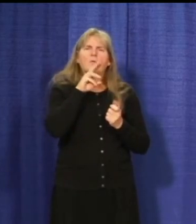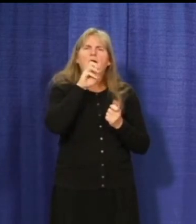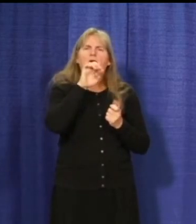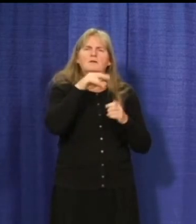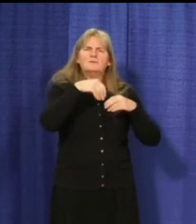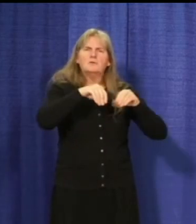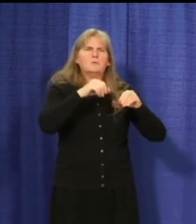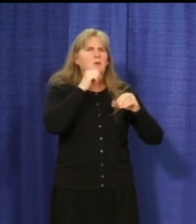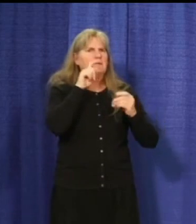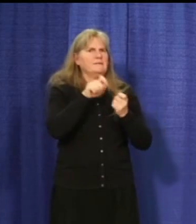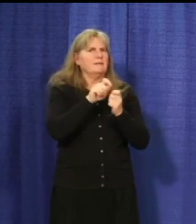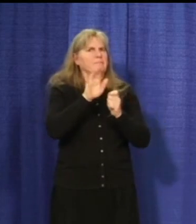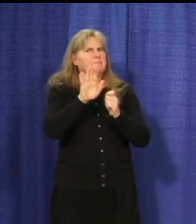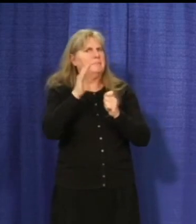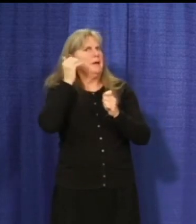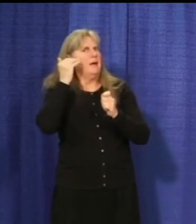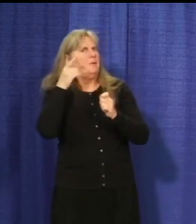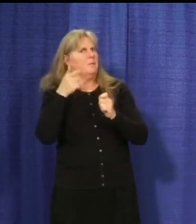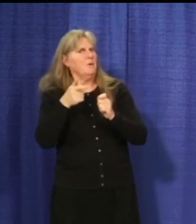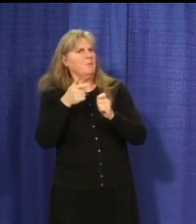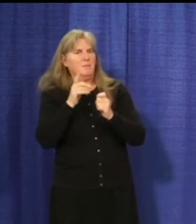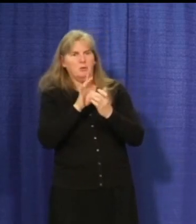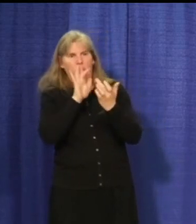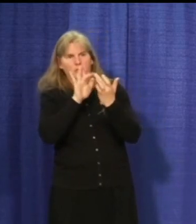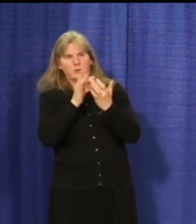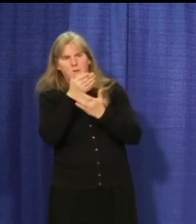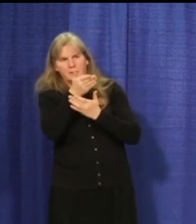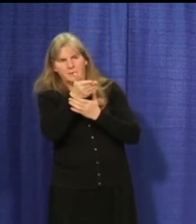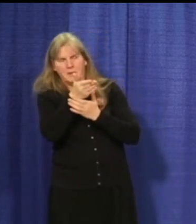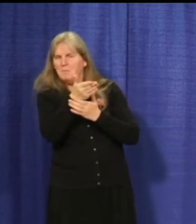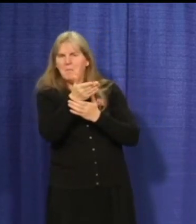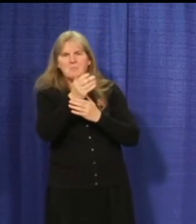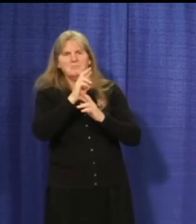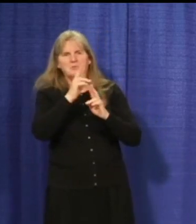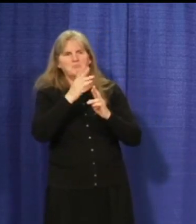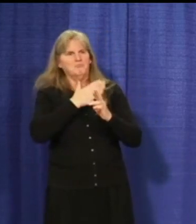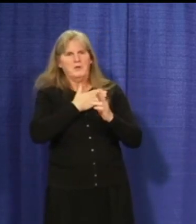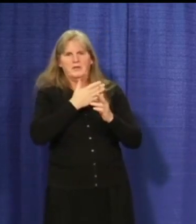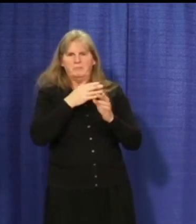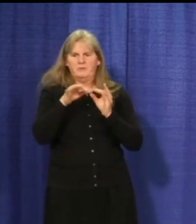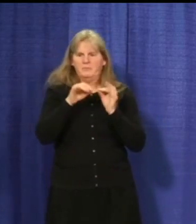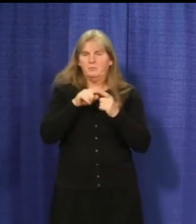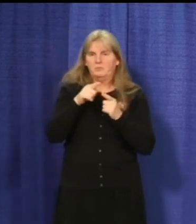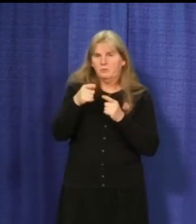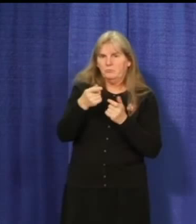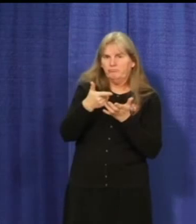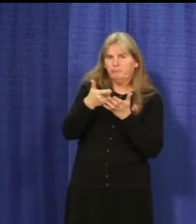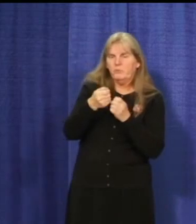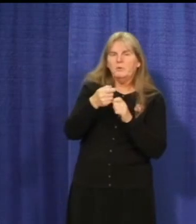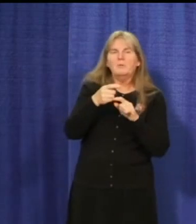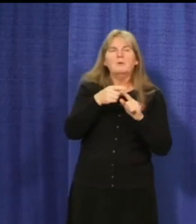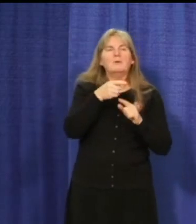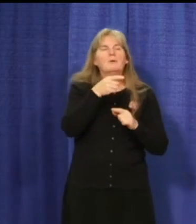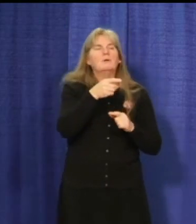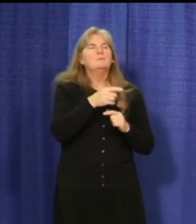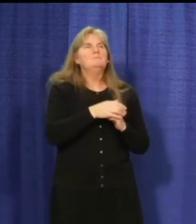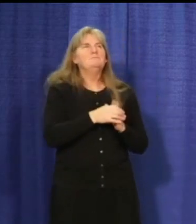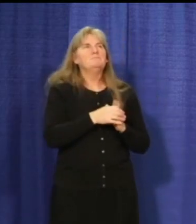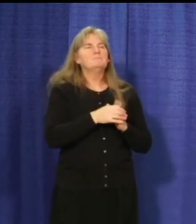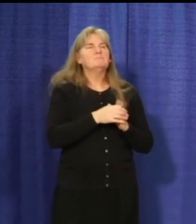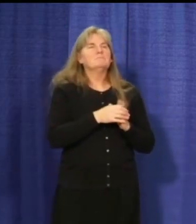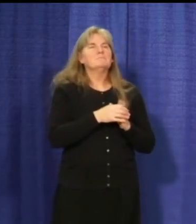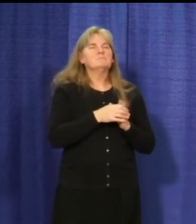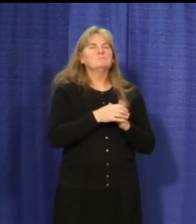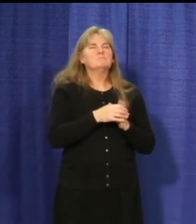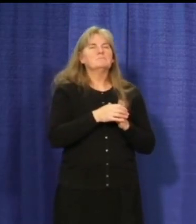conversation, if you were to reach out directly, I'm sure they'd be happy to talk to you. My